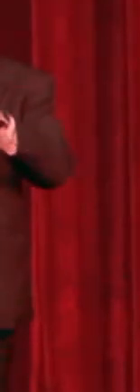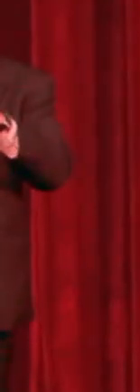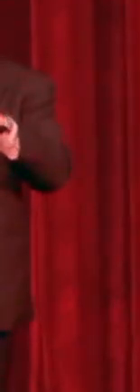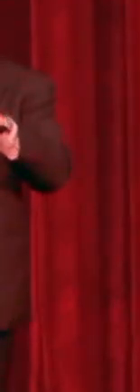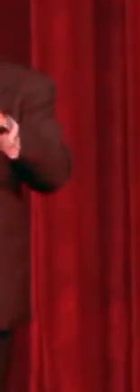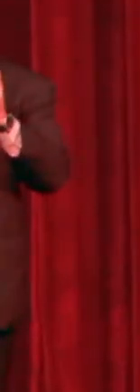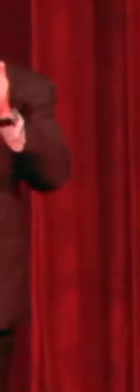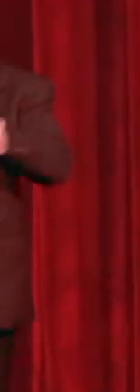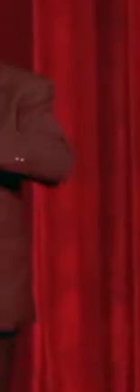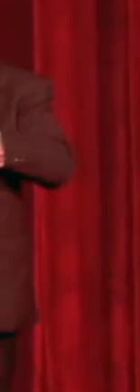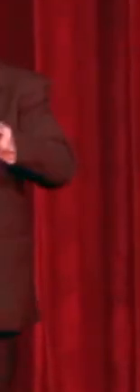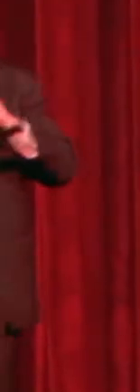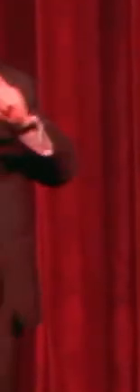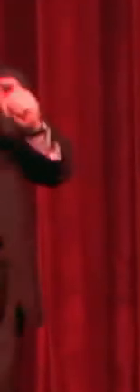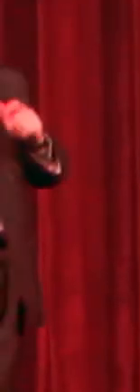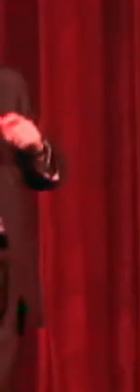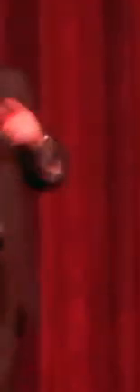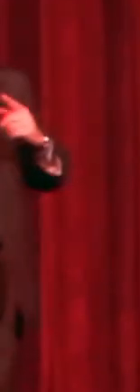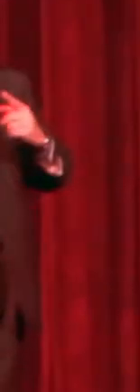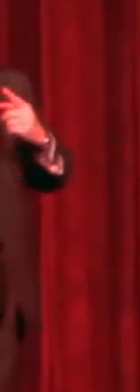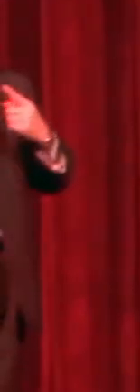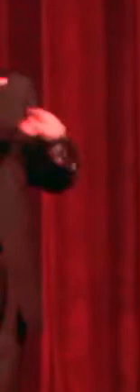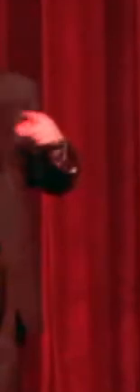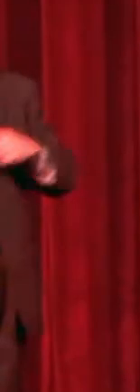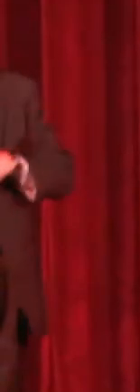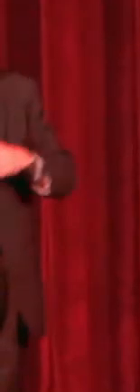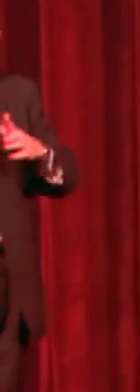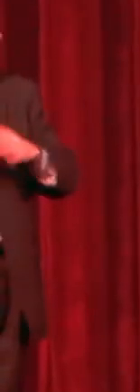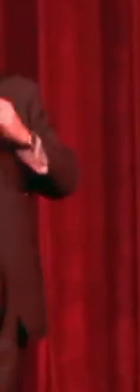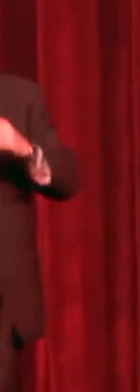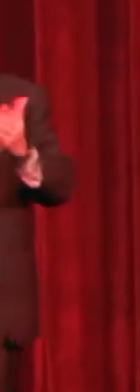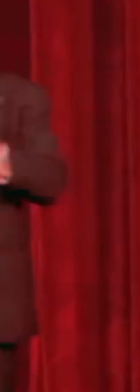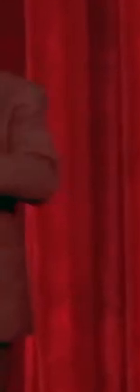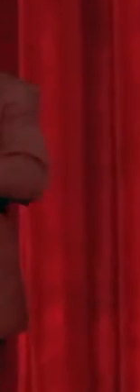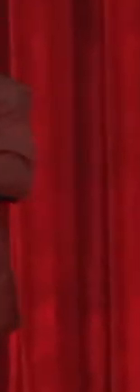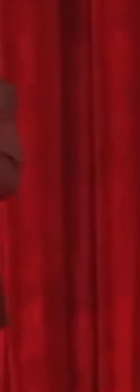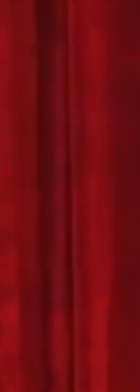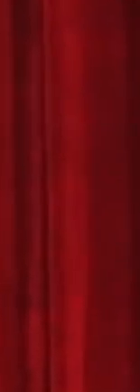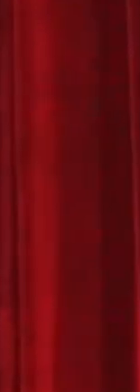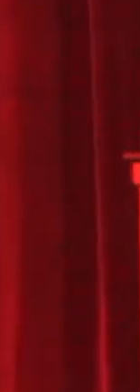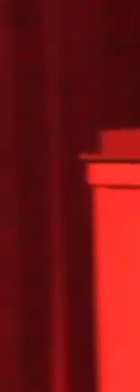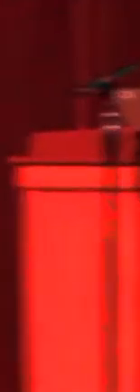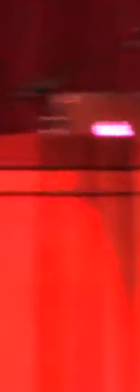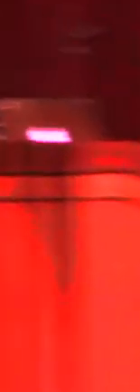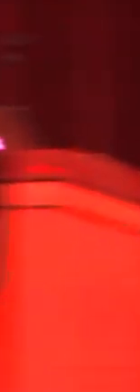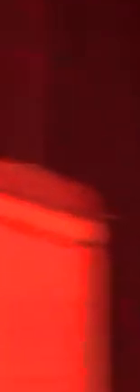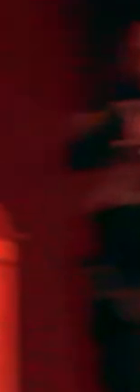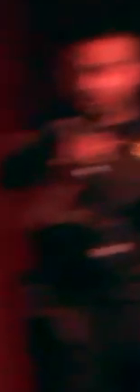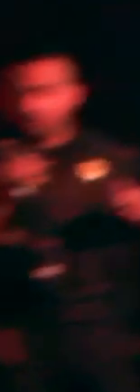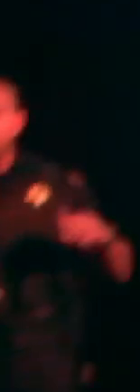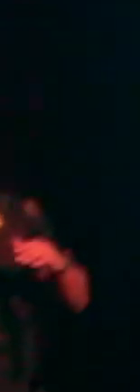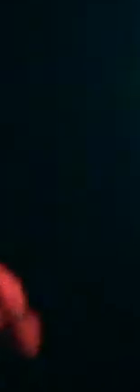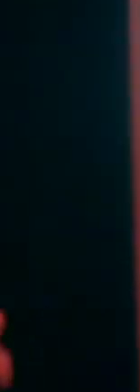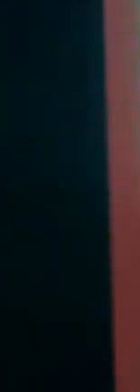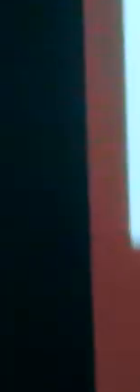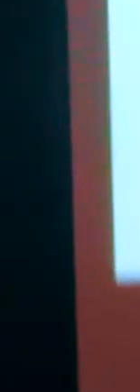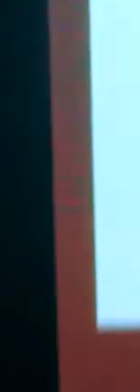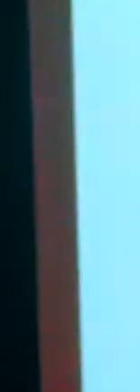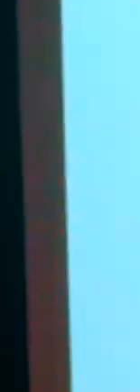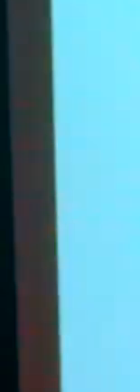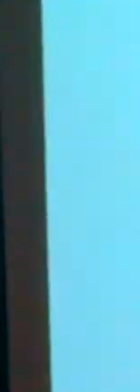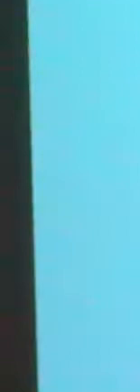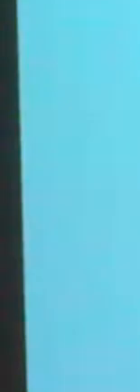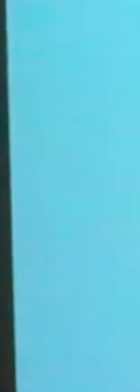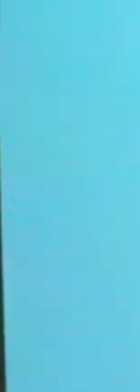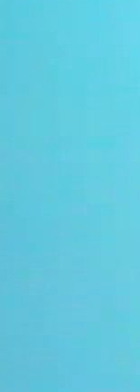changed this summer to begin for this new school year. This forms like this are also